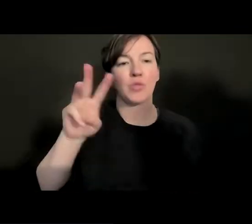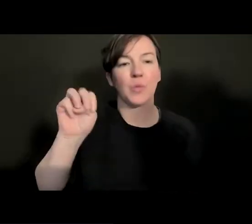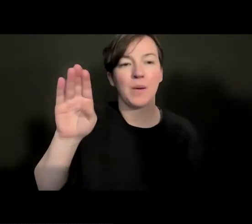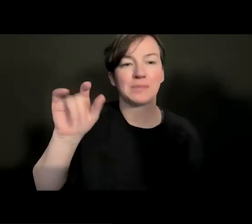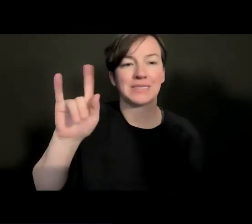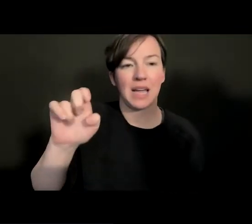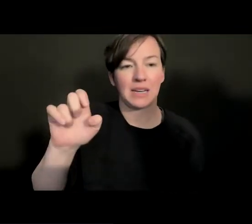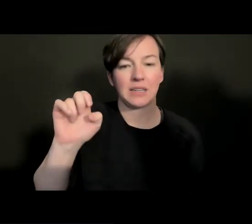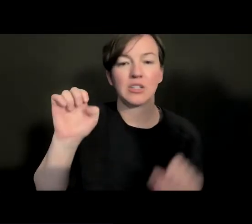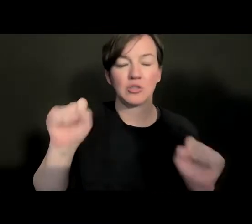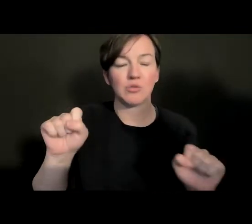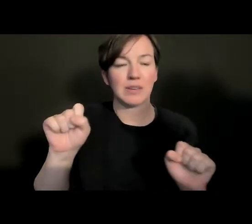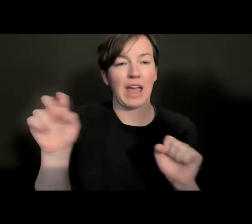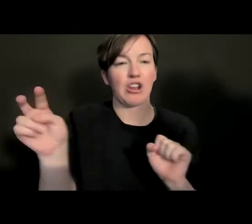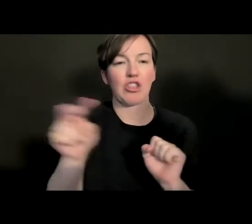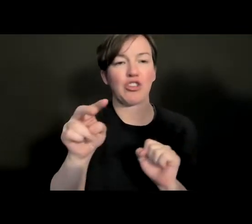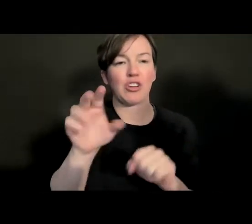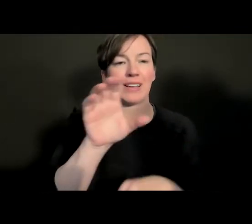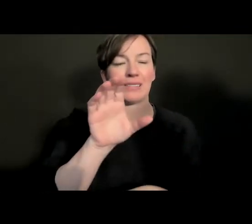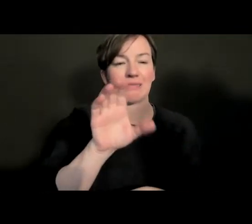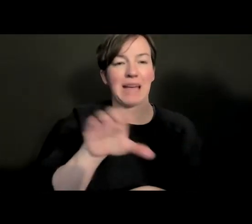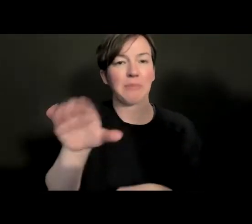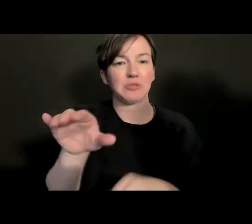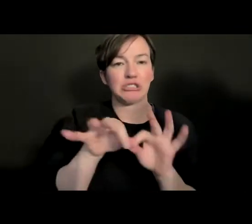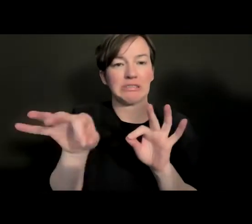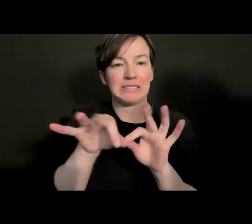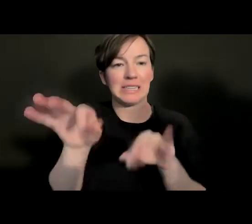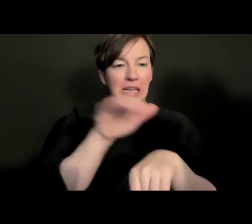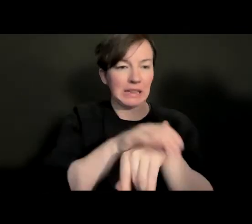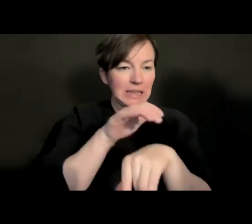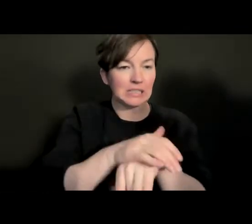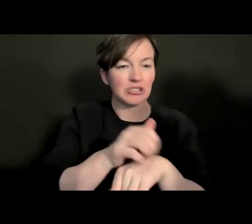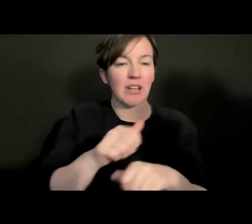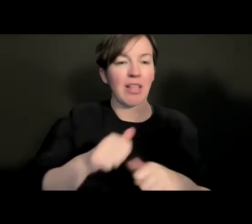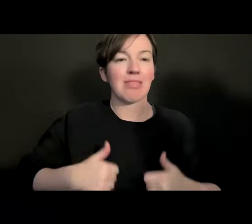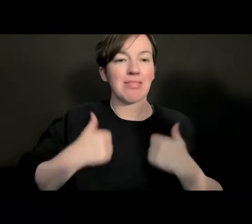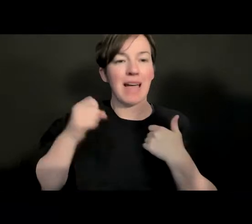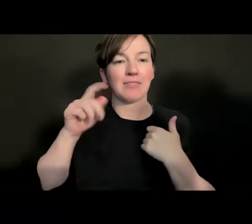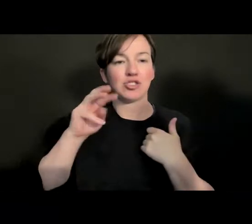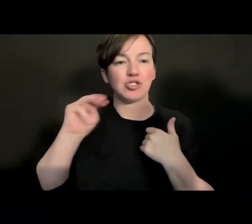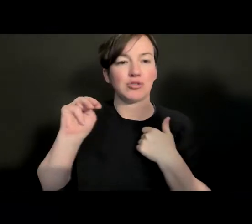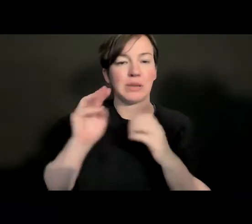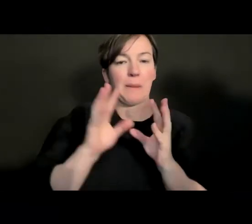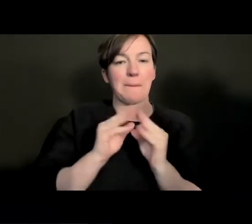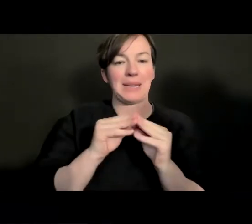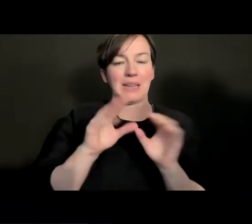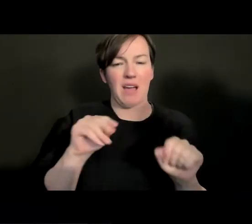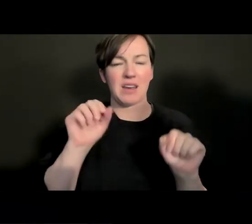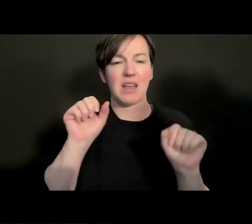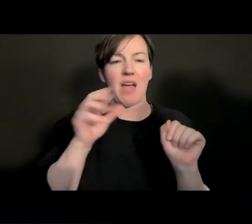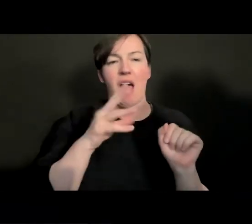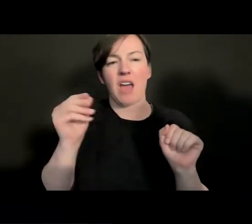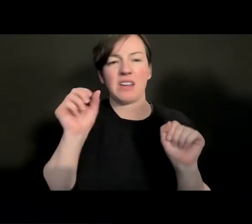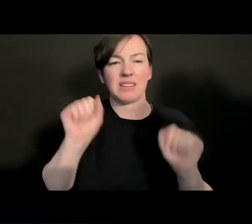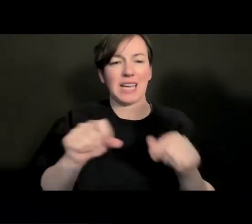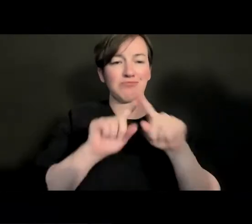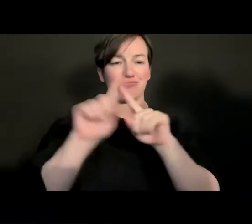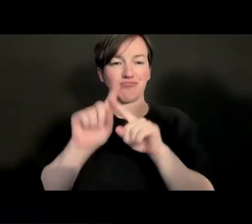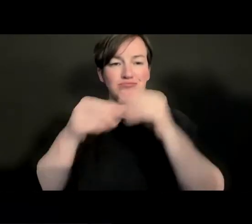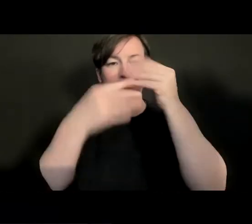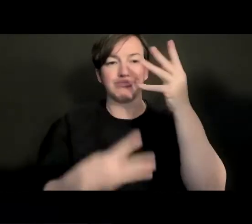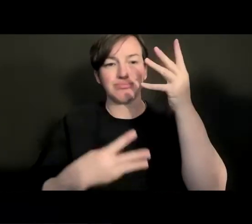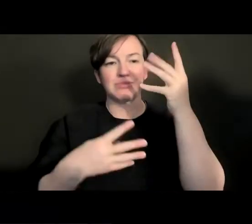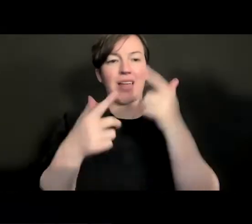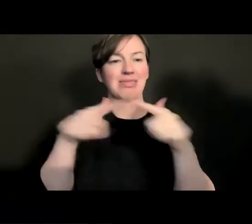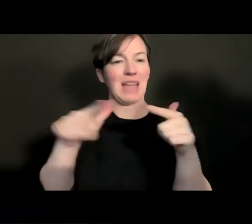may view the captions in English as we live stream our meeting tonight, and you may view the captions in a variety of other languages if